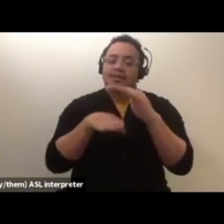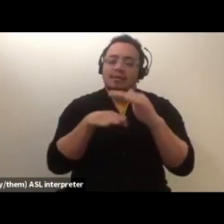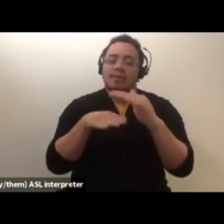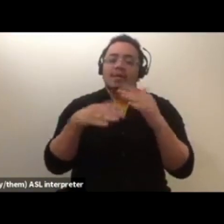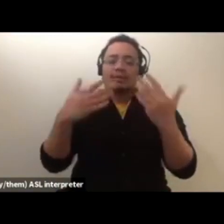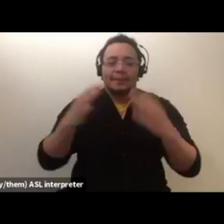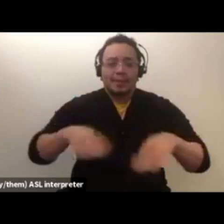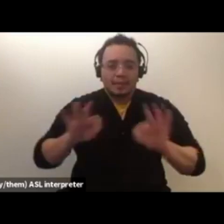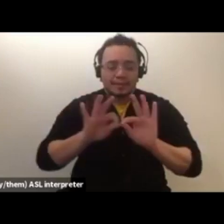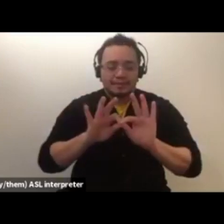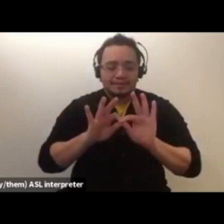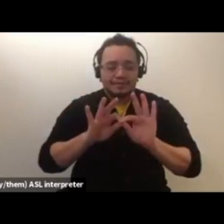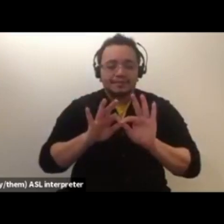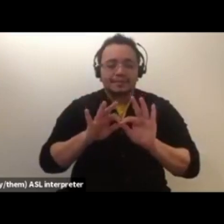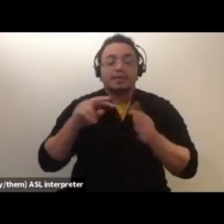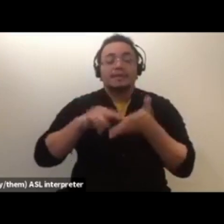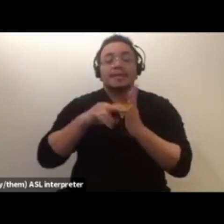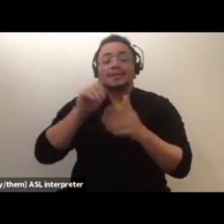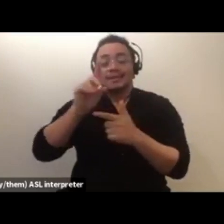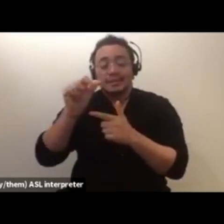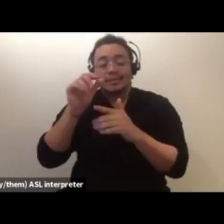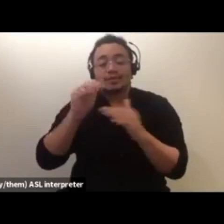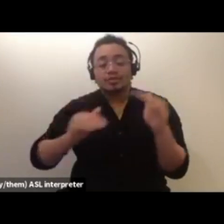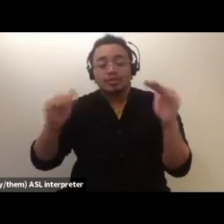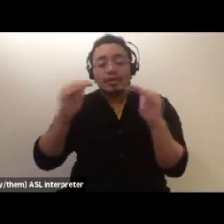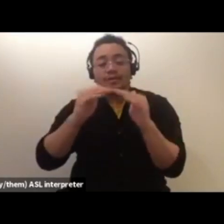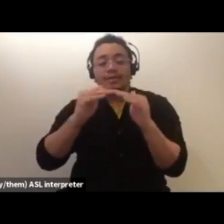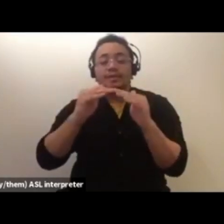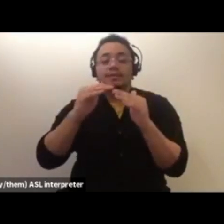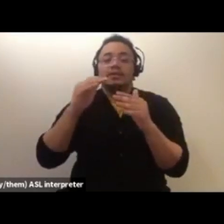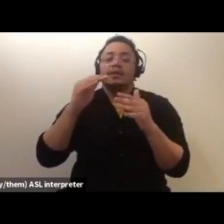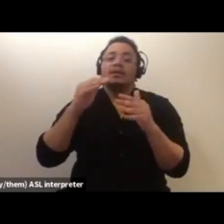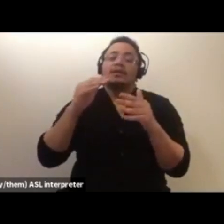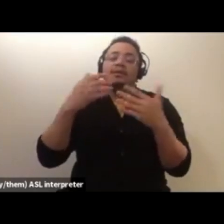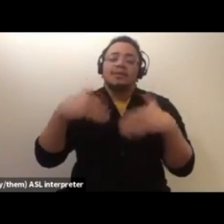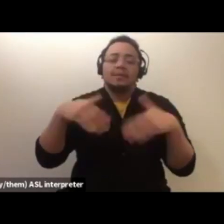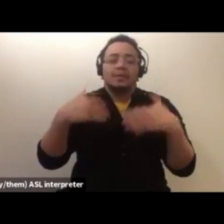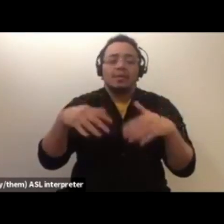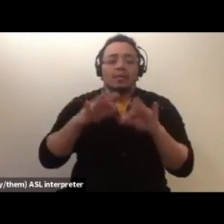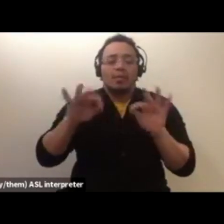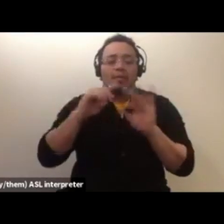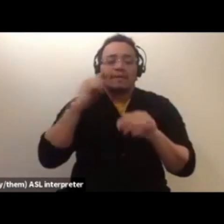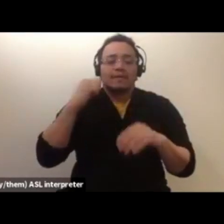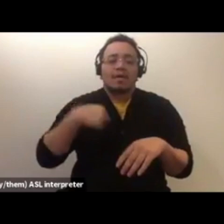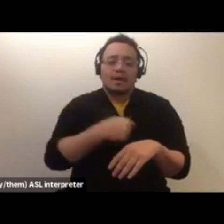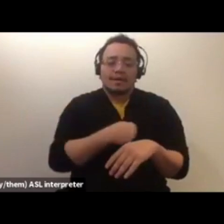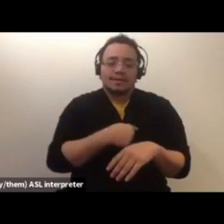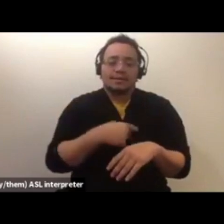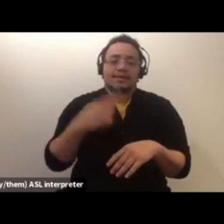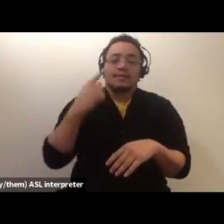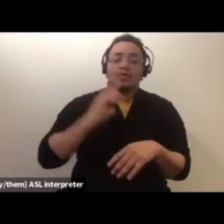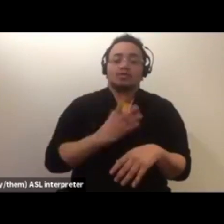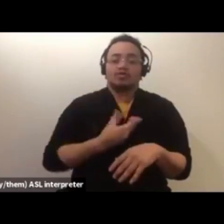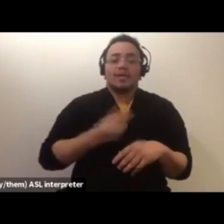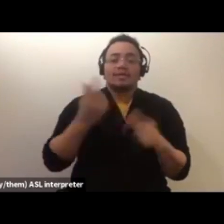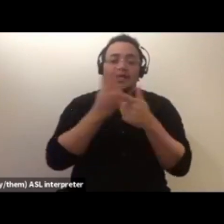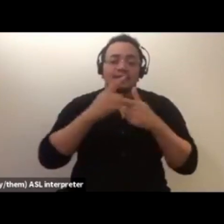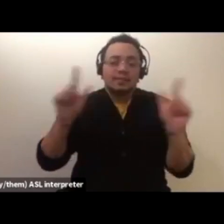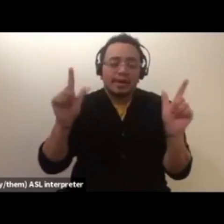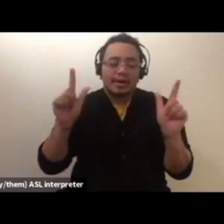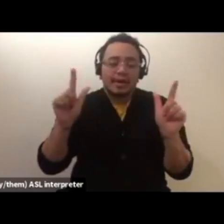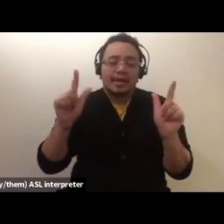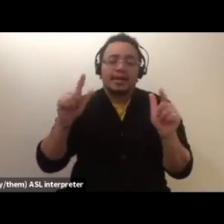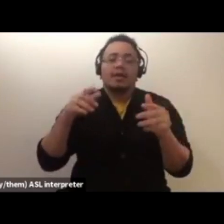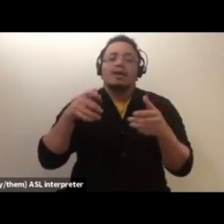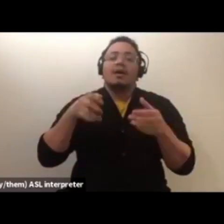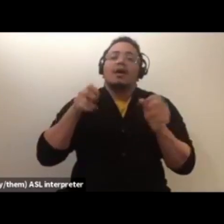liberation. Disability justice holds access as a necessary practice for disrupting isolation and ensuring the participation